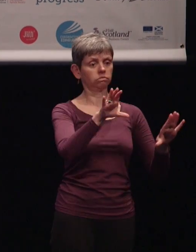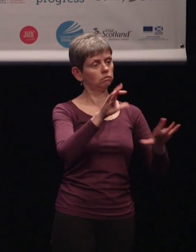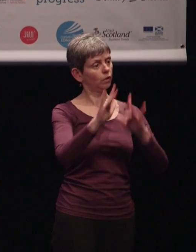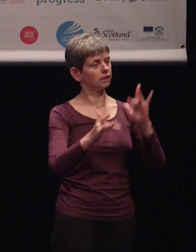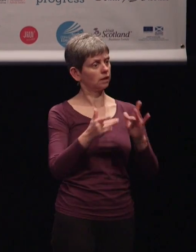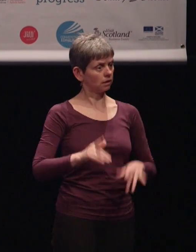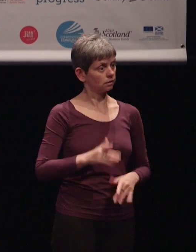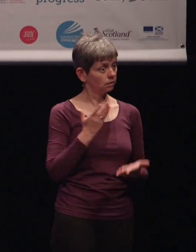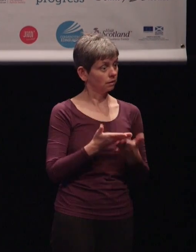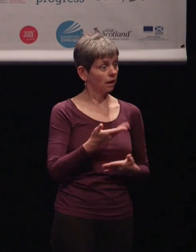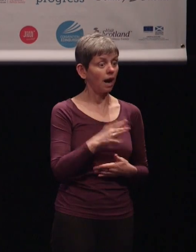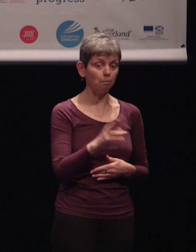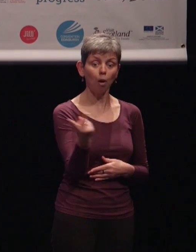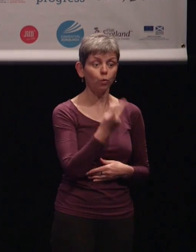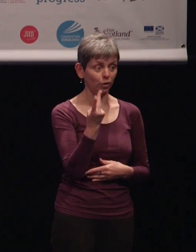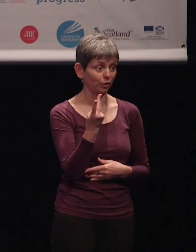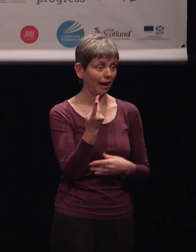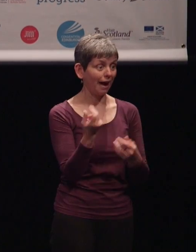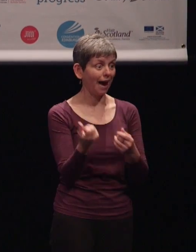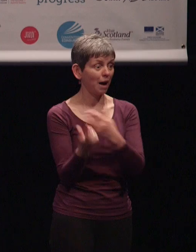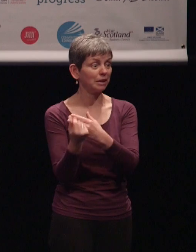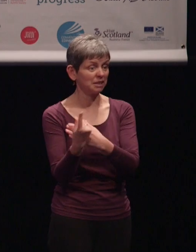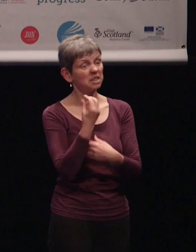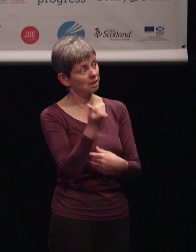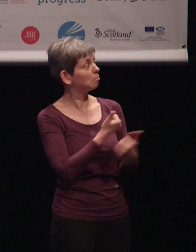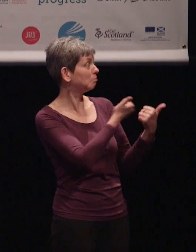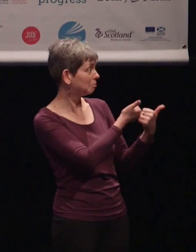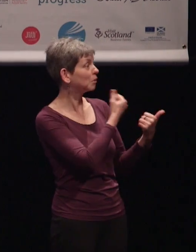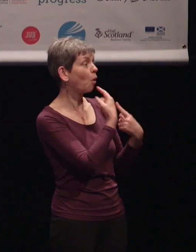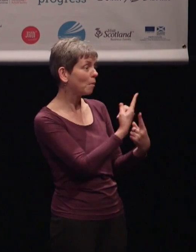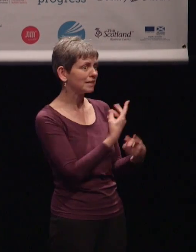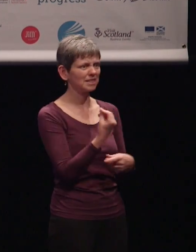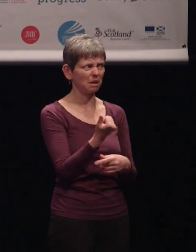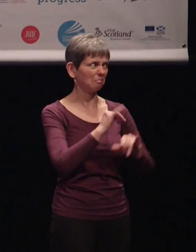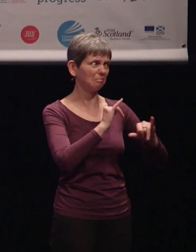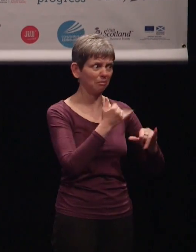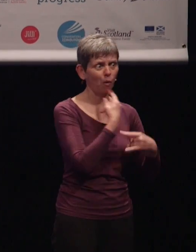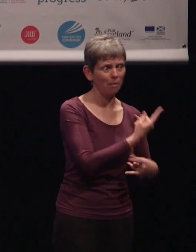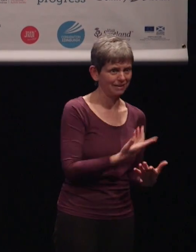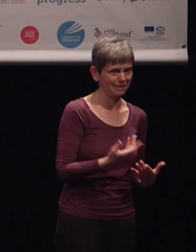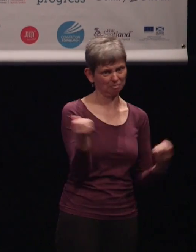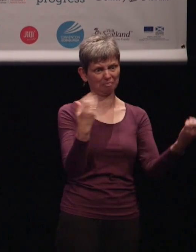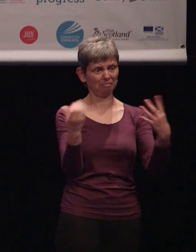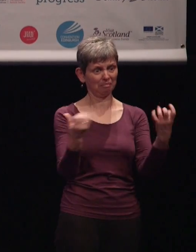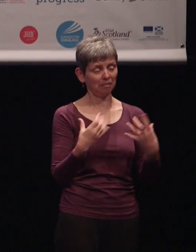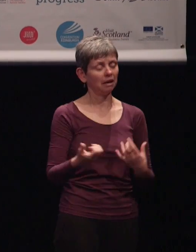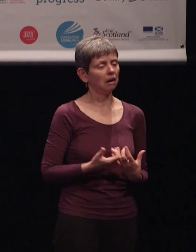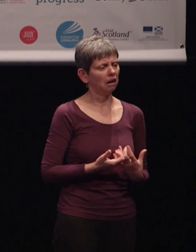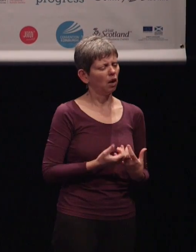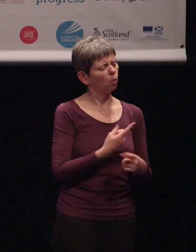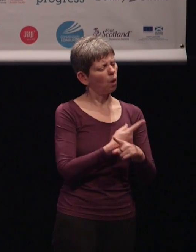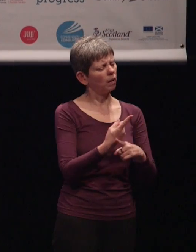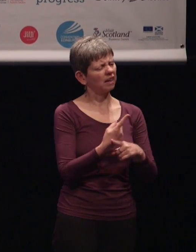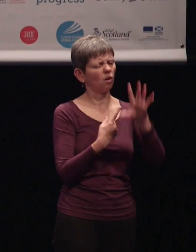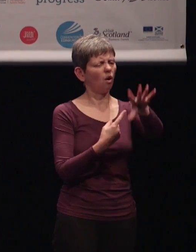And both things happened, some nice comments and some not so nice comments on this picture. She took it down after a